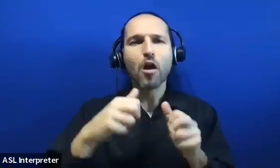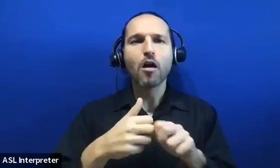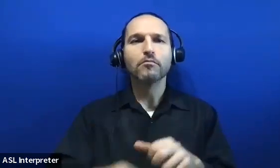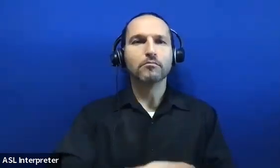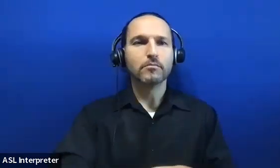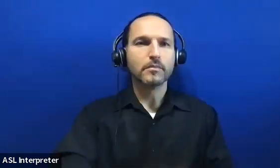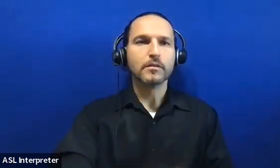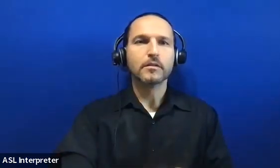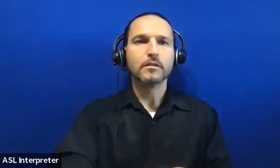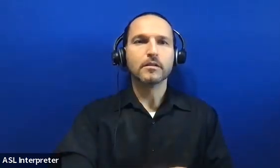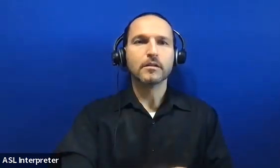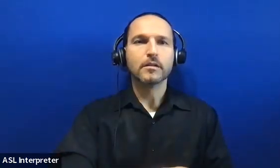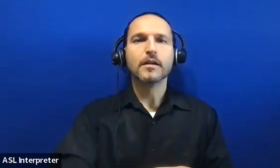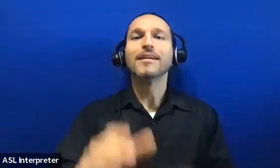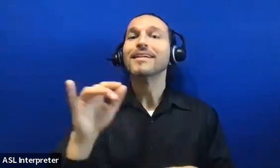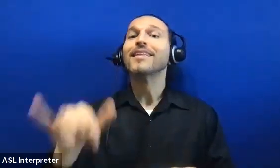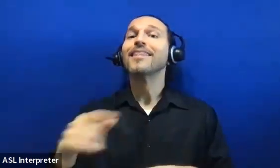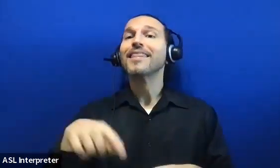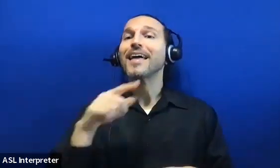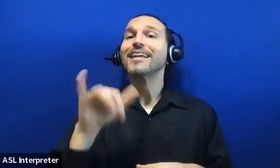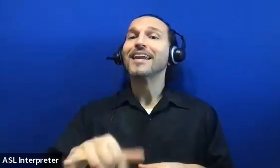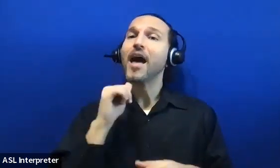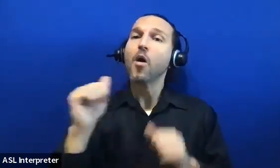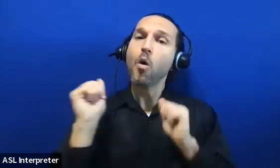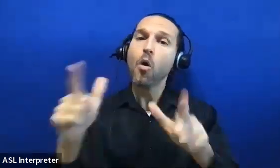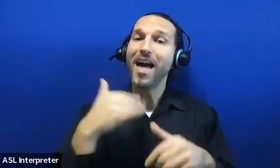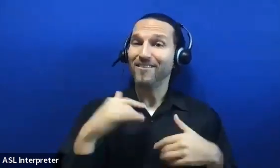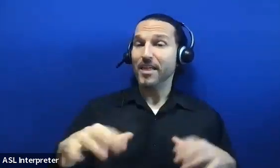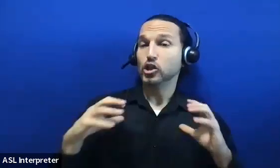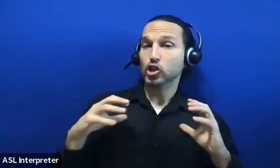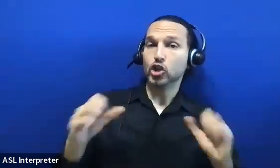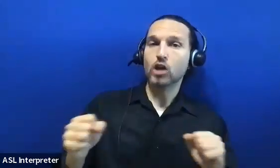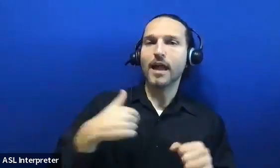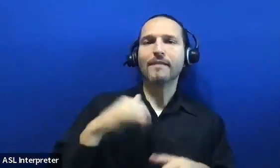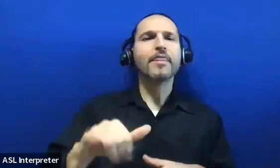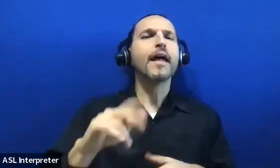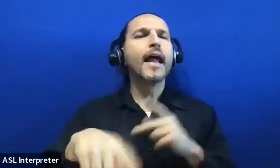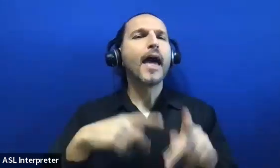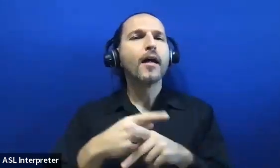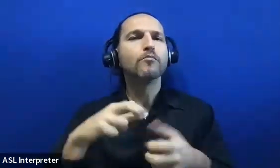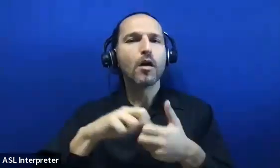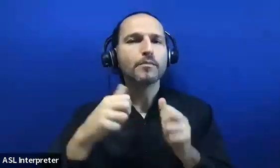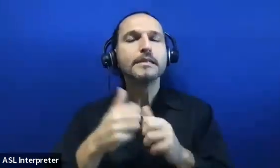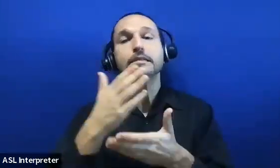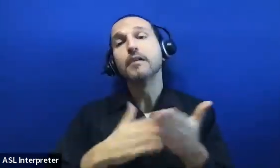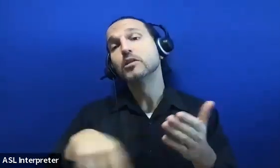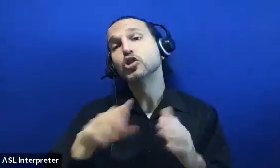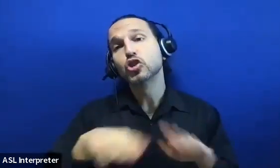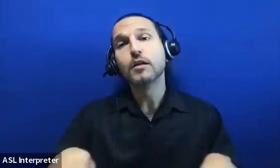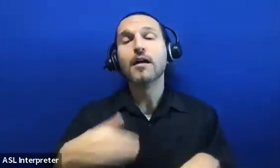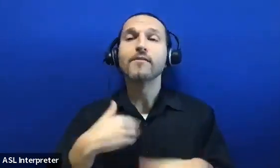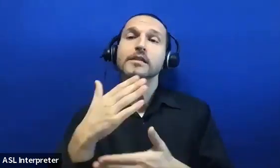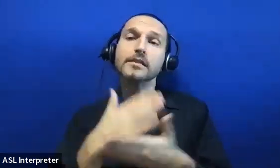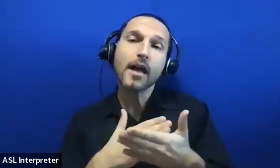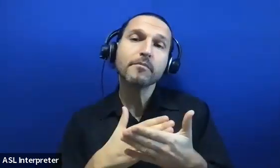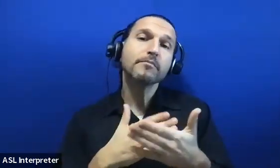are common problems, but that does not mean that every child with charge will have these problems. Some children may have some of